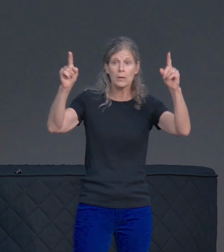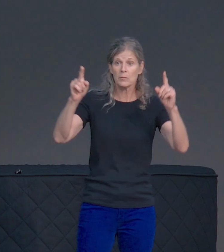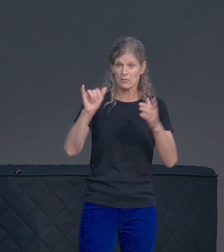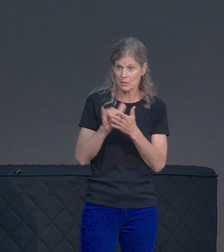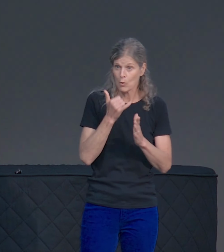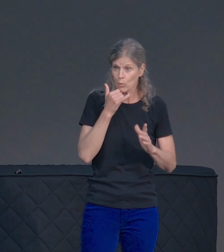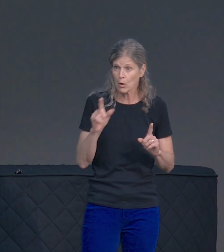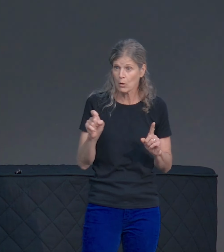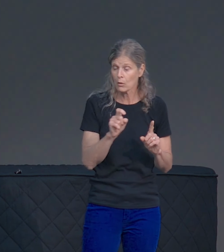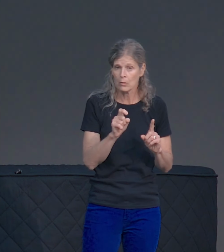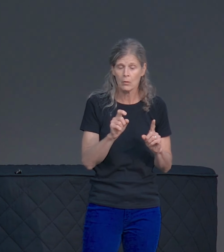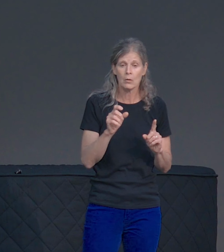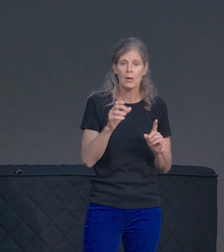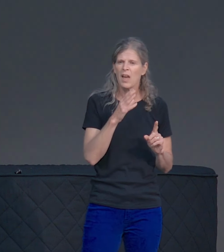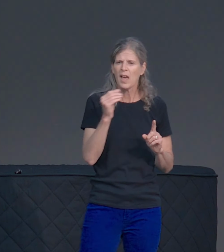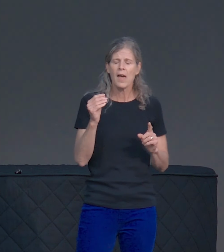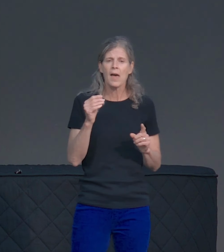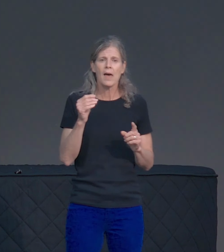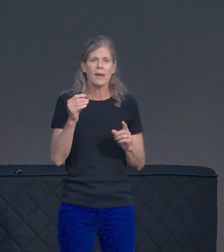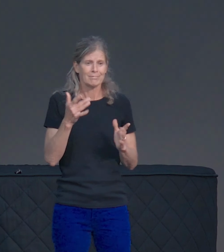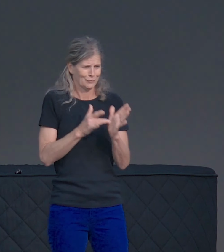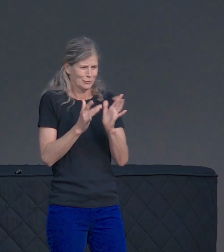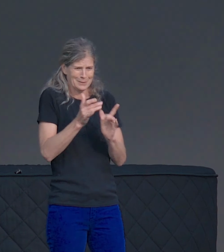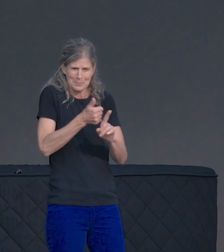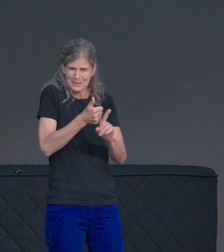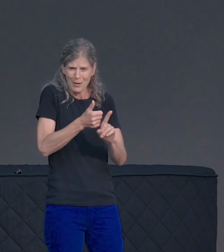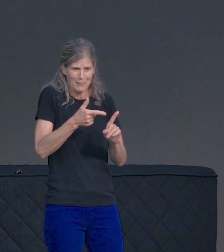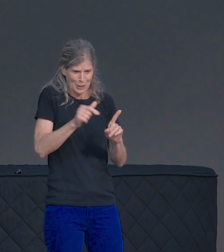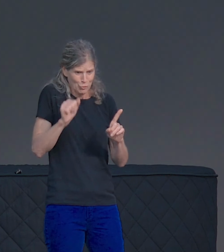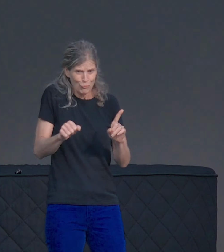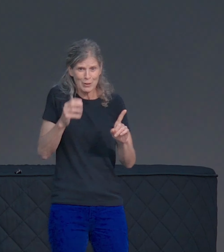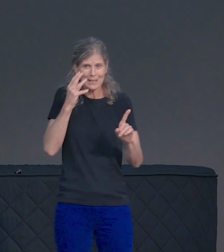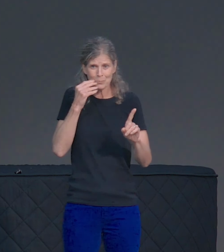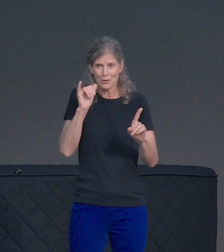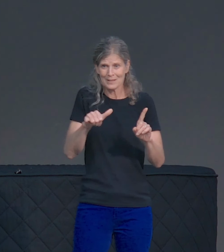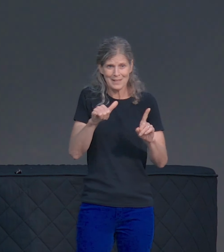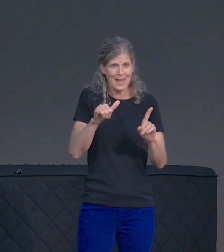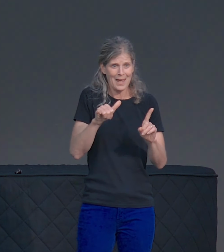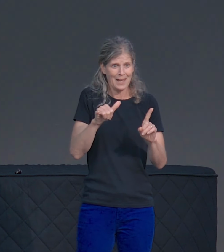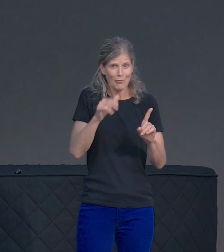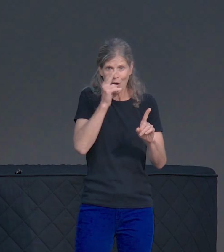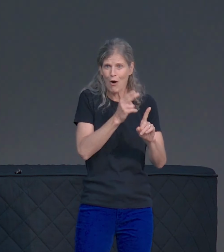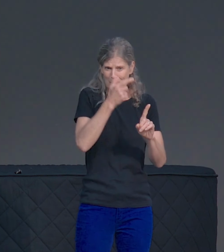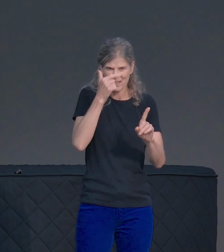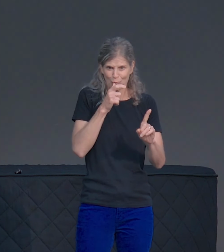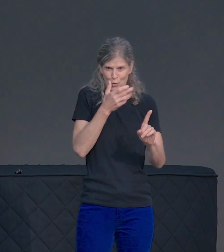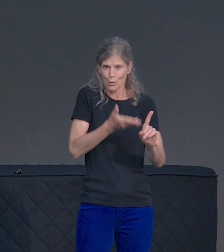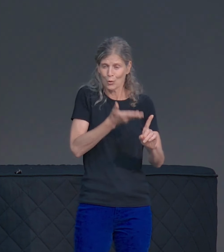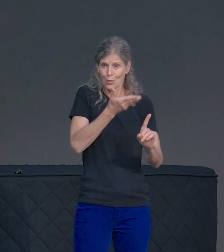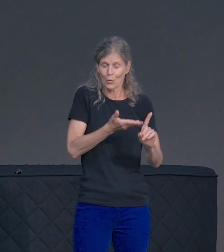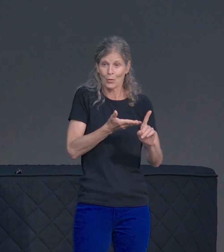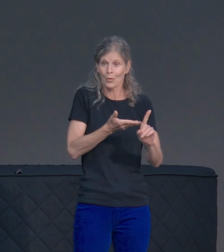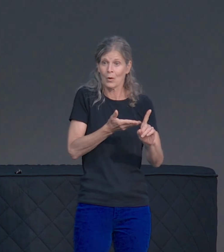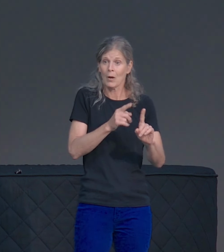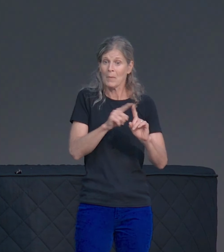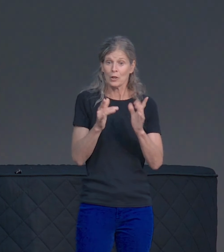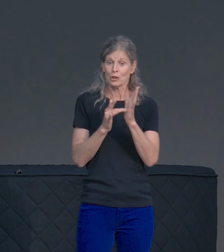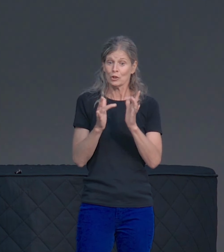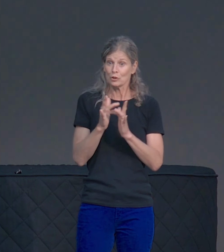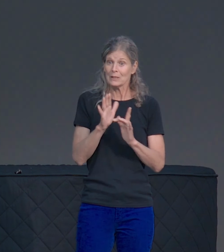And it's especially not wrong for Jesus to experience that glory because of who he is. But the underlying moral factor in this temptation is